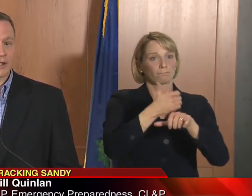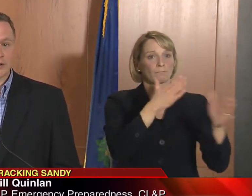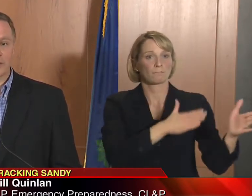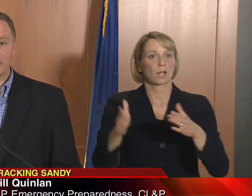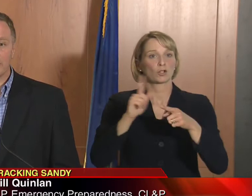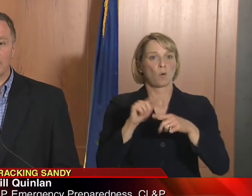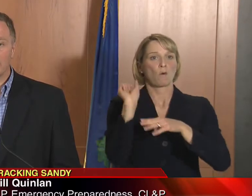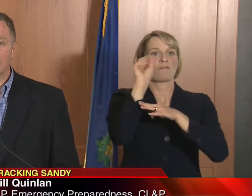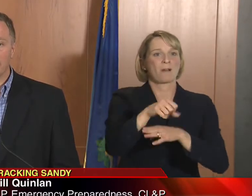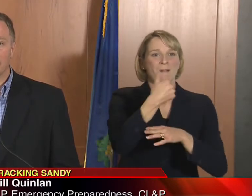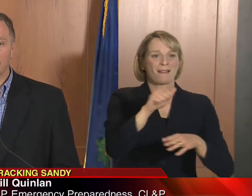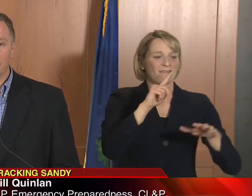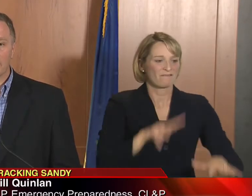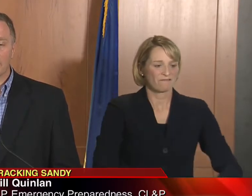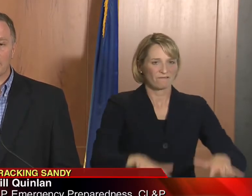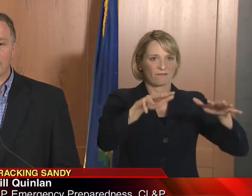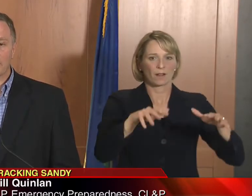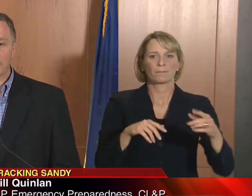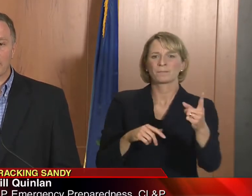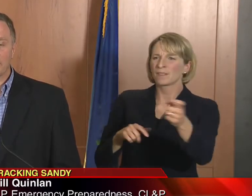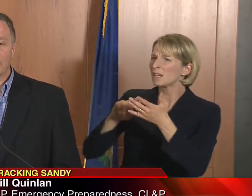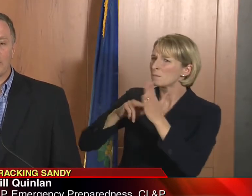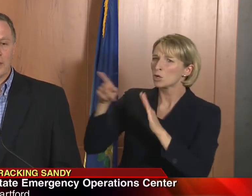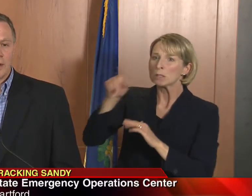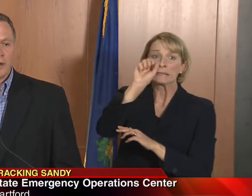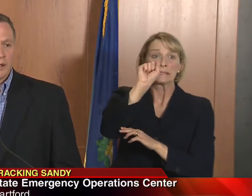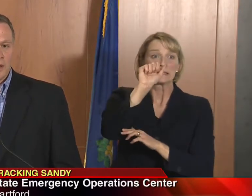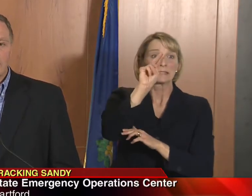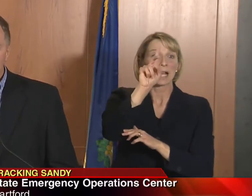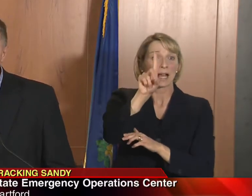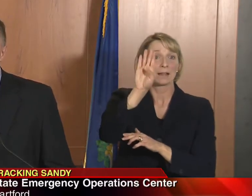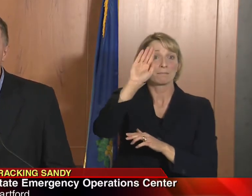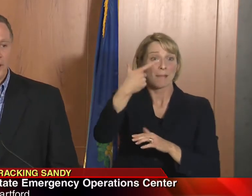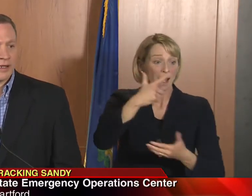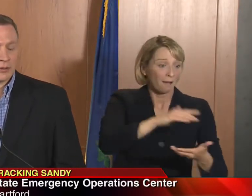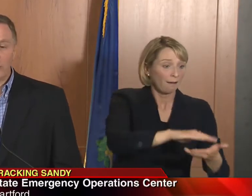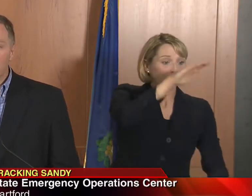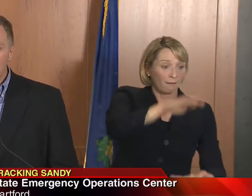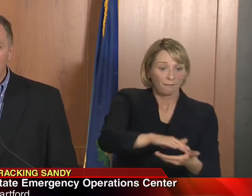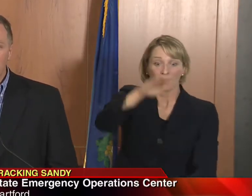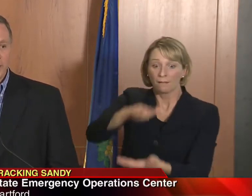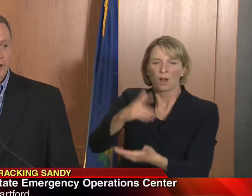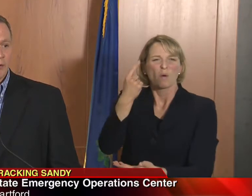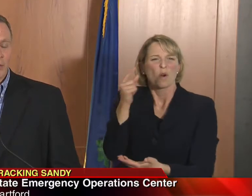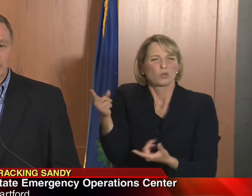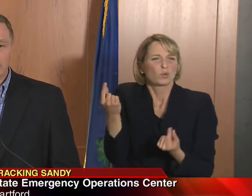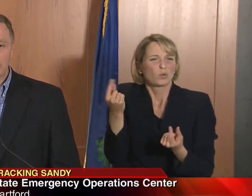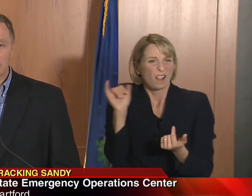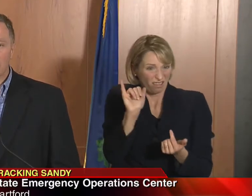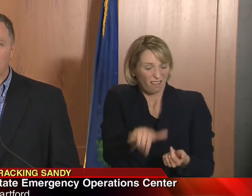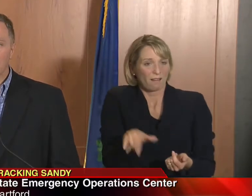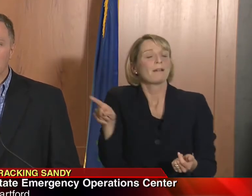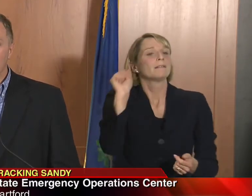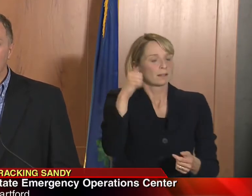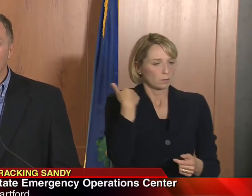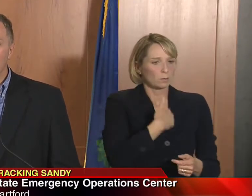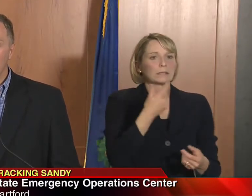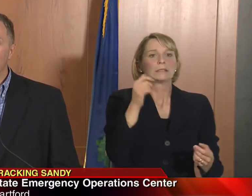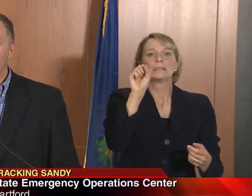a flooding scenario in each event. What are you doing? Are you sandbagging those substations? Sandbagging is one of the steps we're taking. We're also